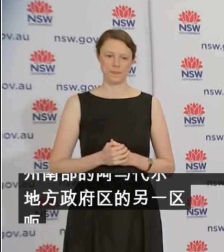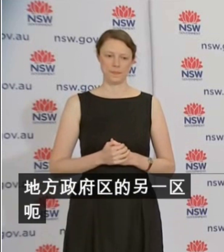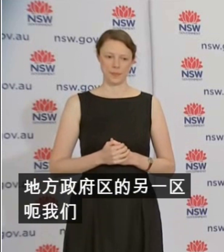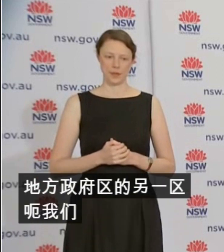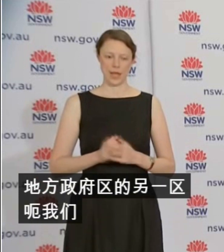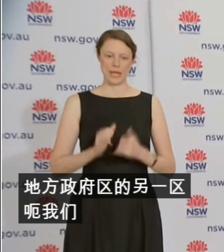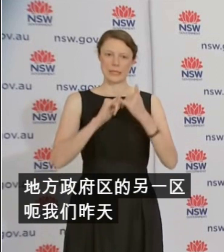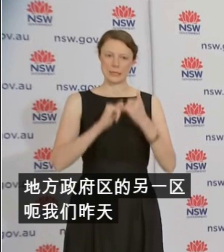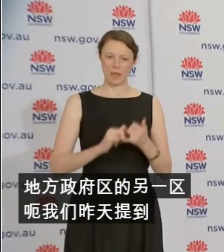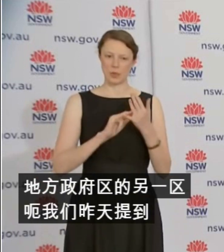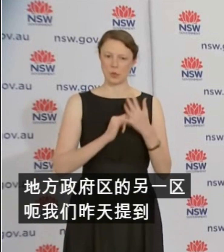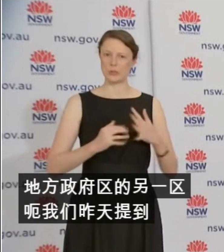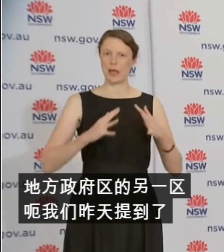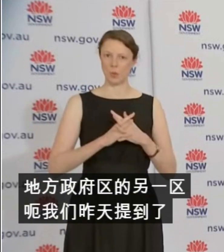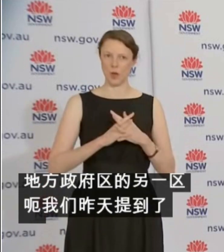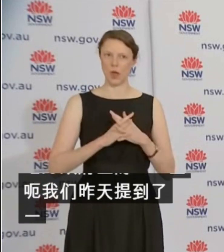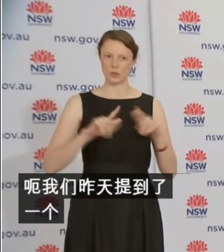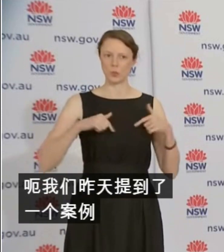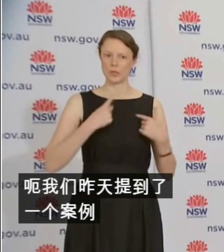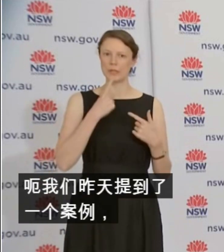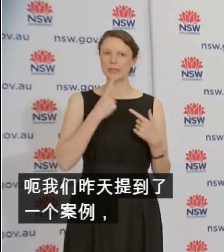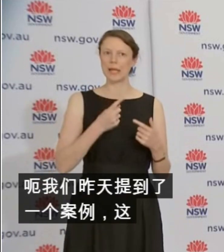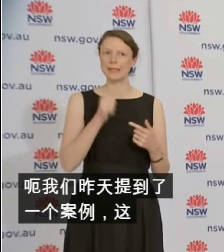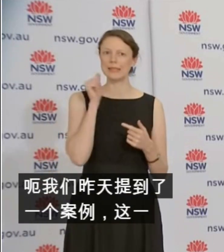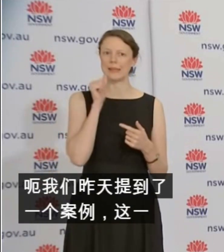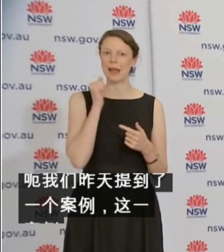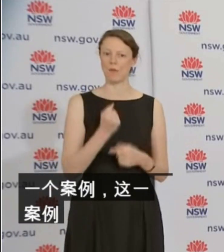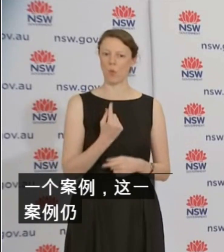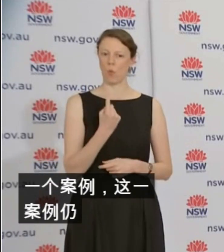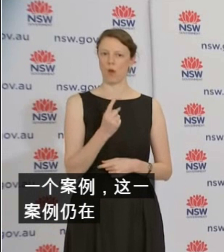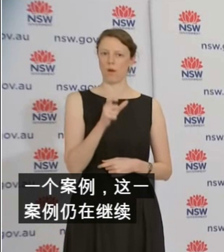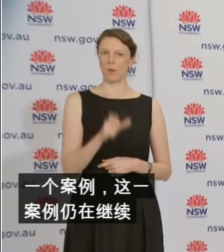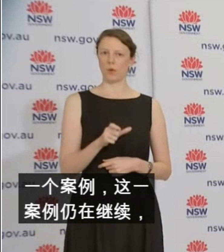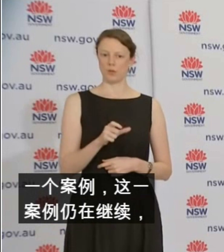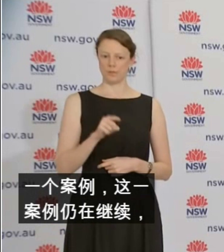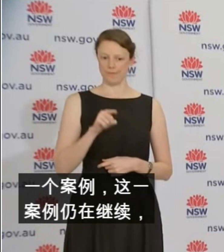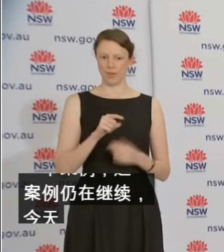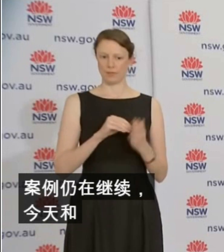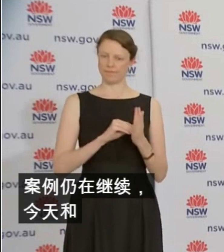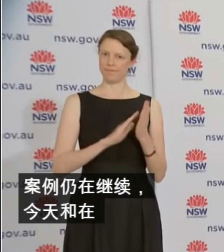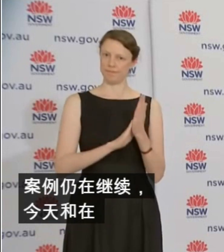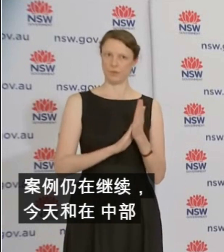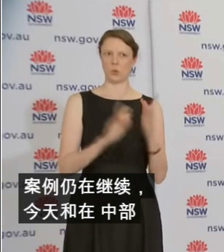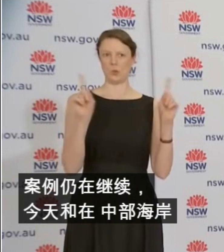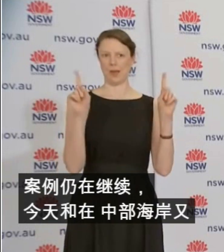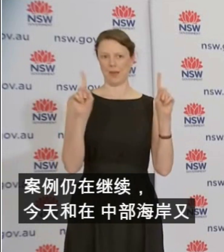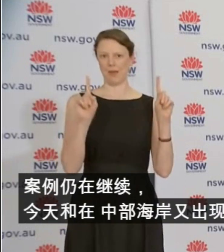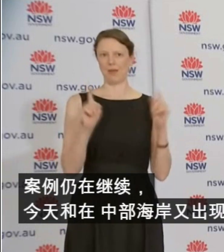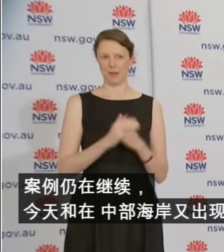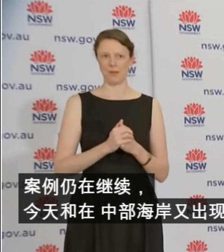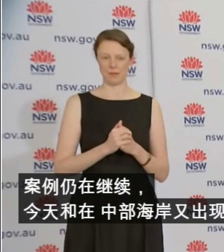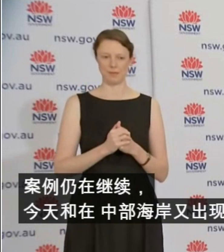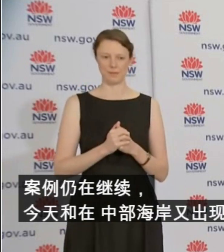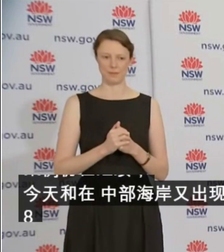southern New South Wales, we mentioned yesterday 1 case, and that 1 case continues and is officially reported today. And in the Central